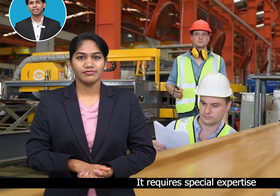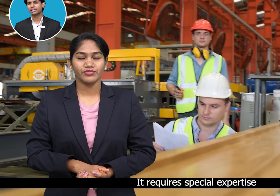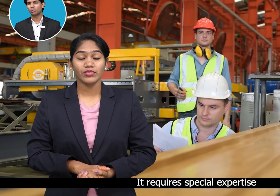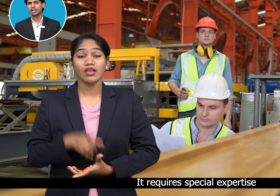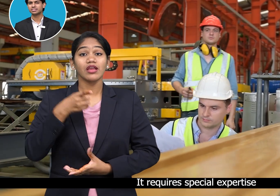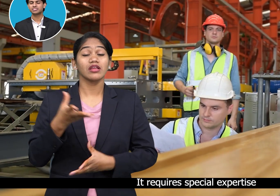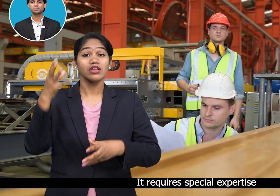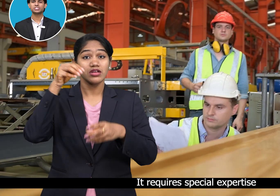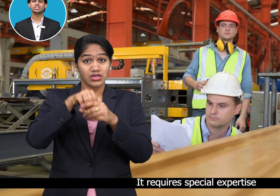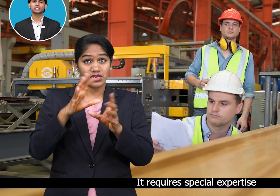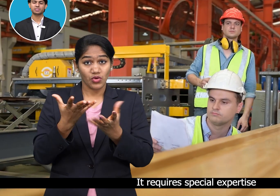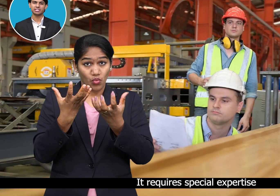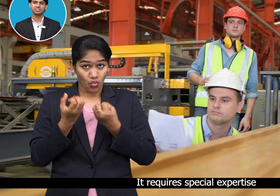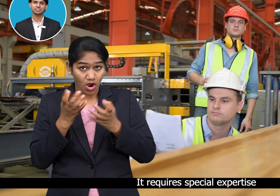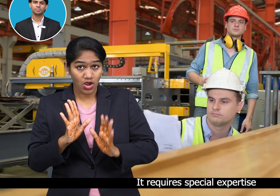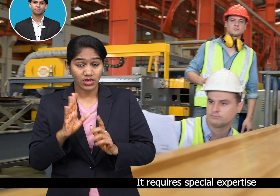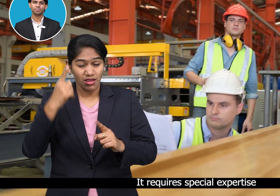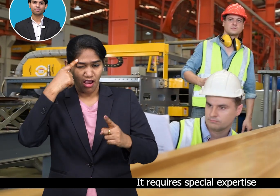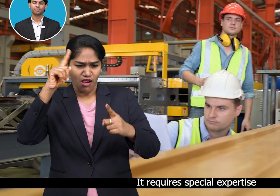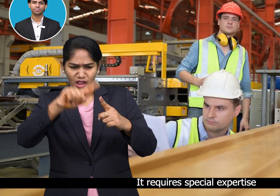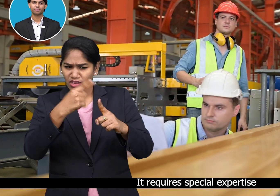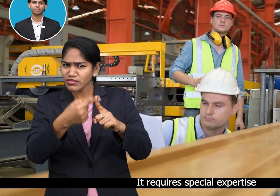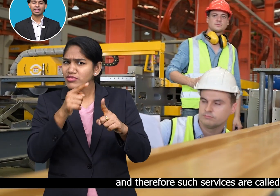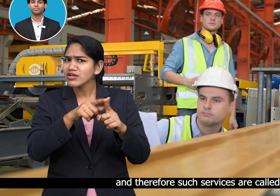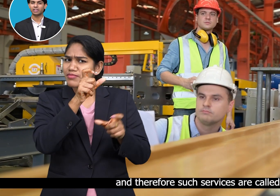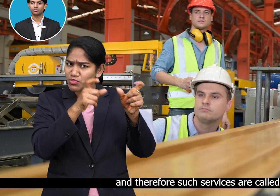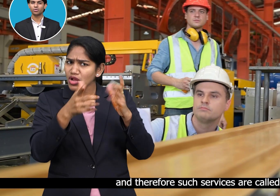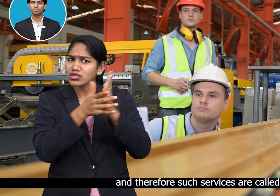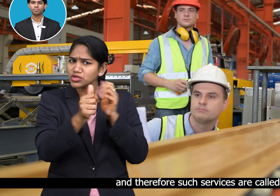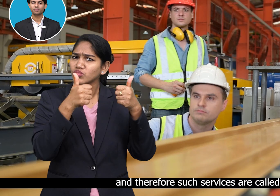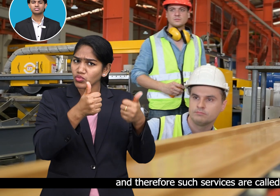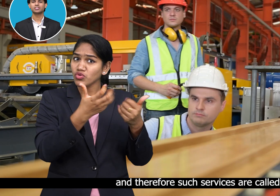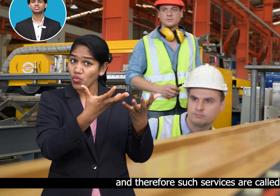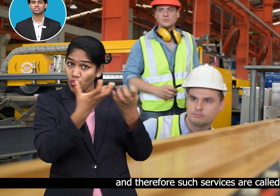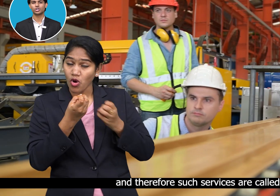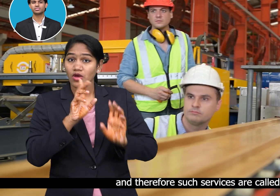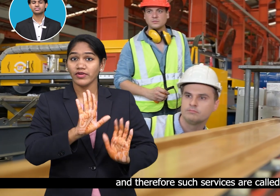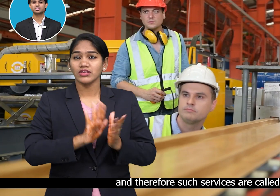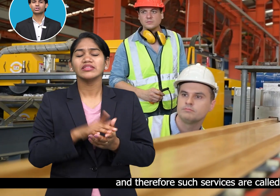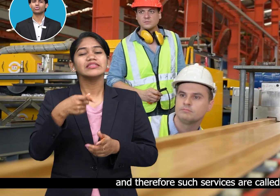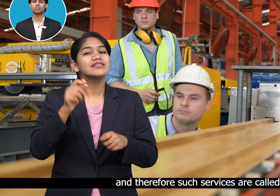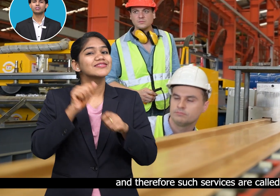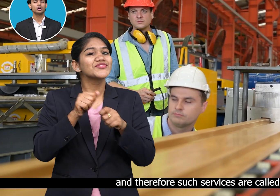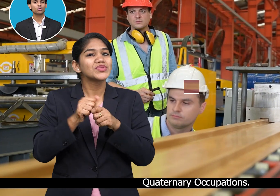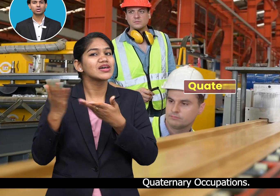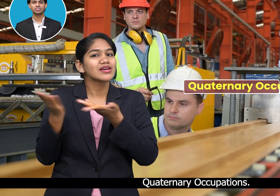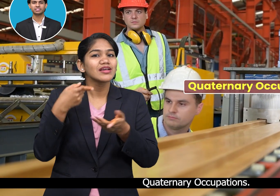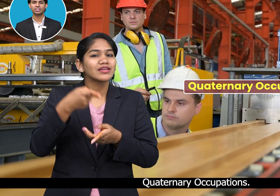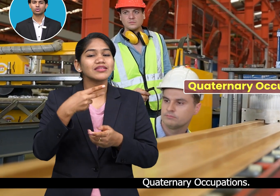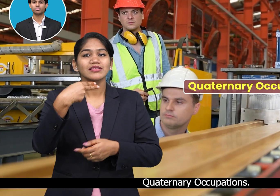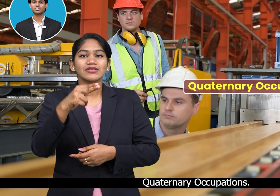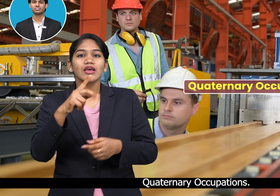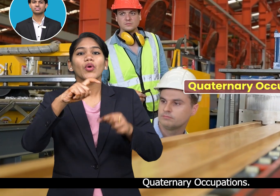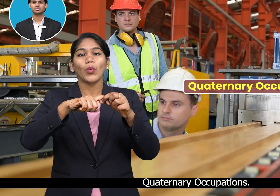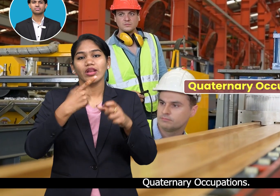It requires special expertise and therefore such services are called